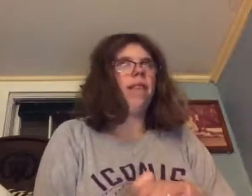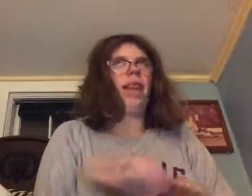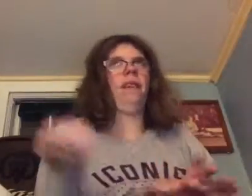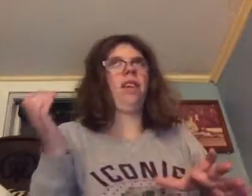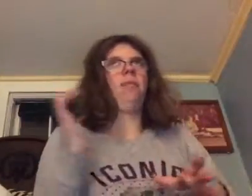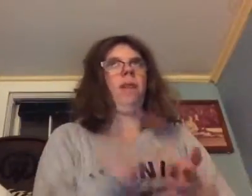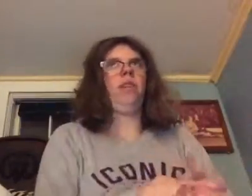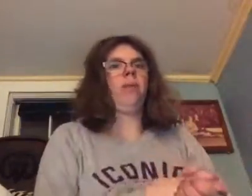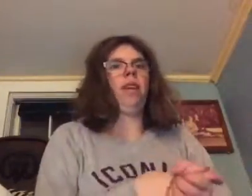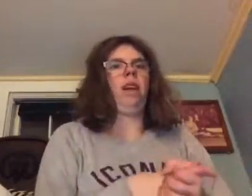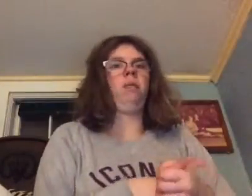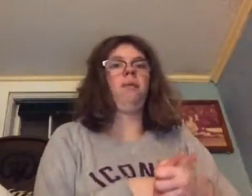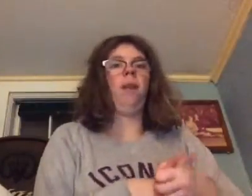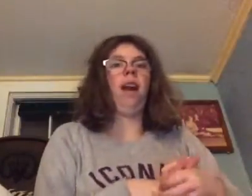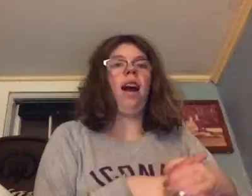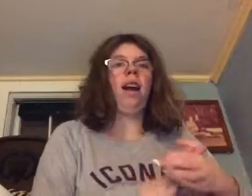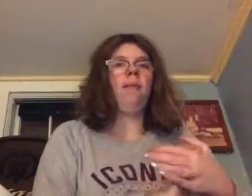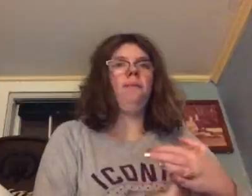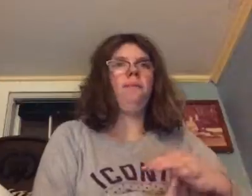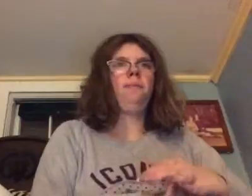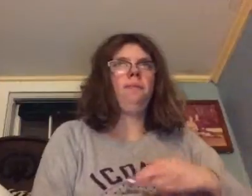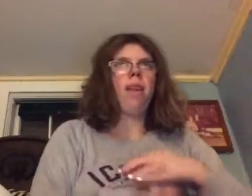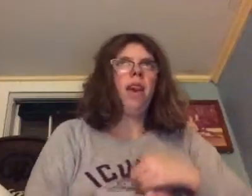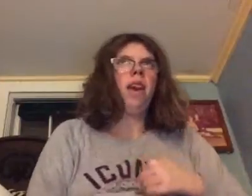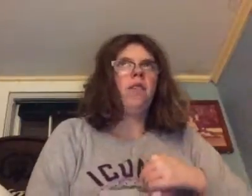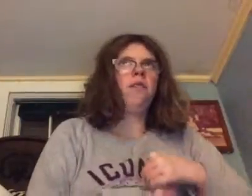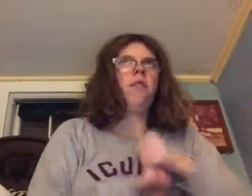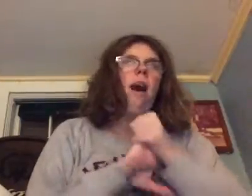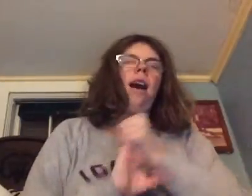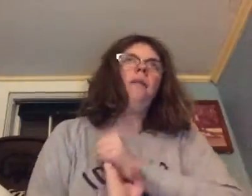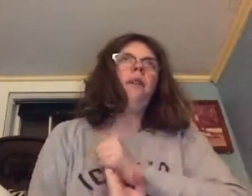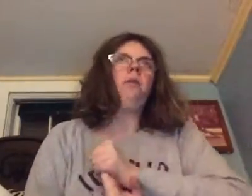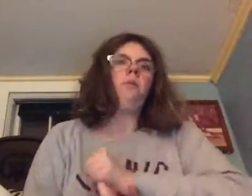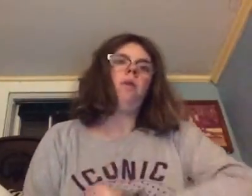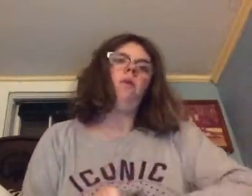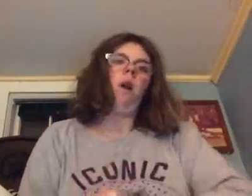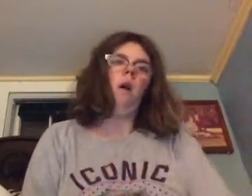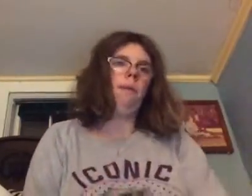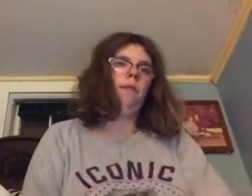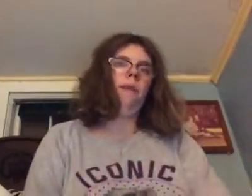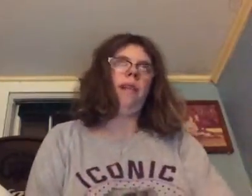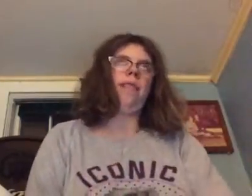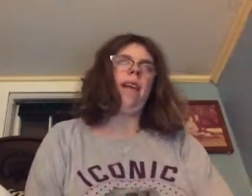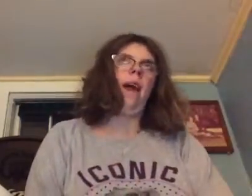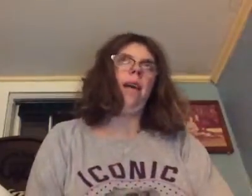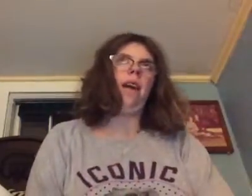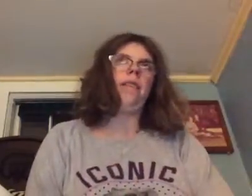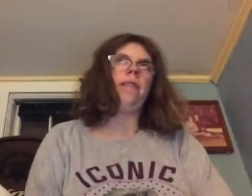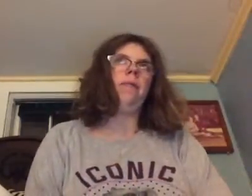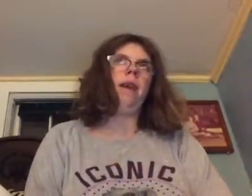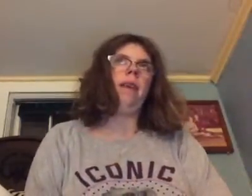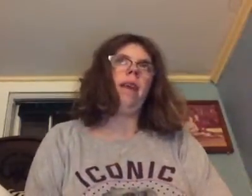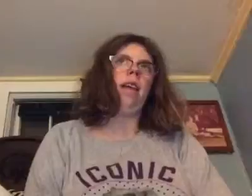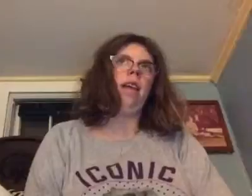Like I've explained so many times before. So I will go through all my best friends and how I lost them, and then give